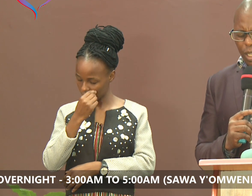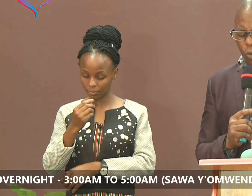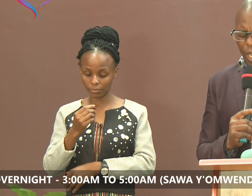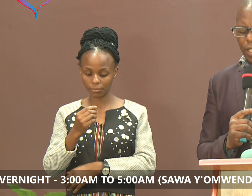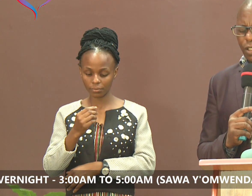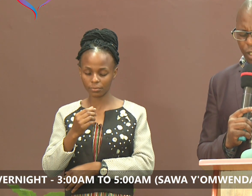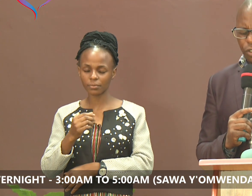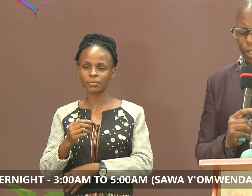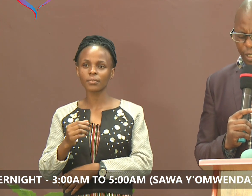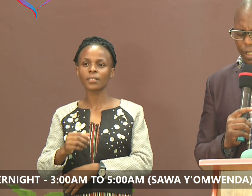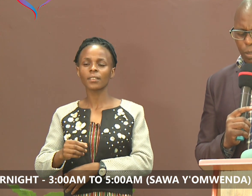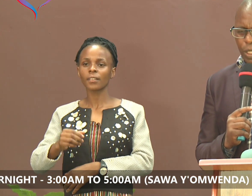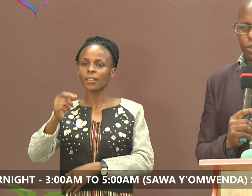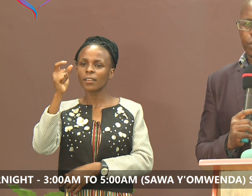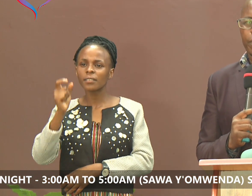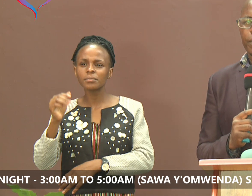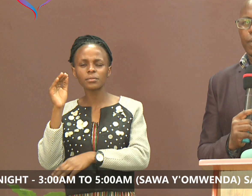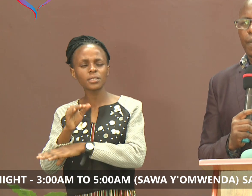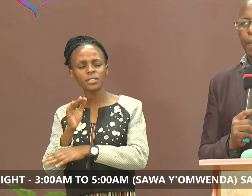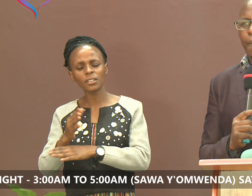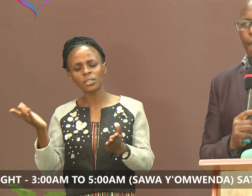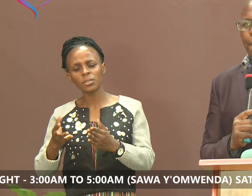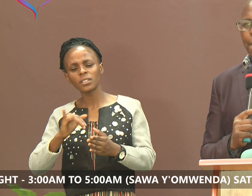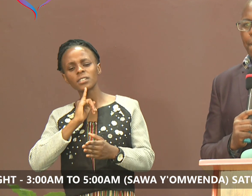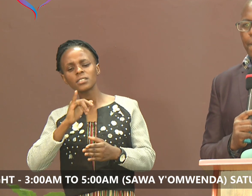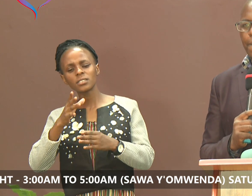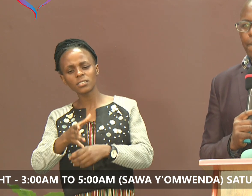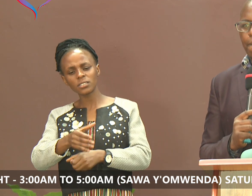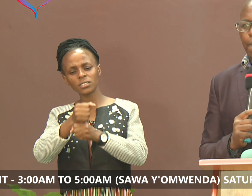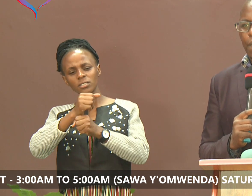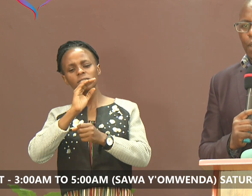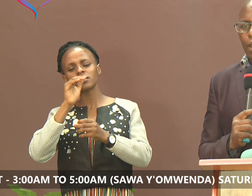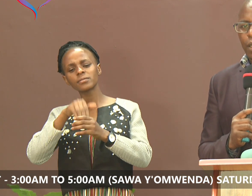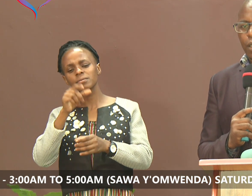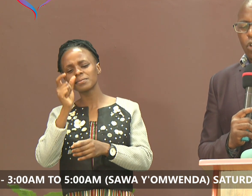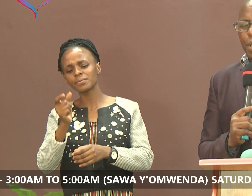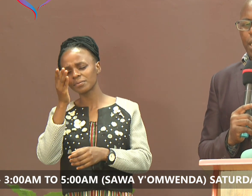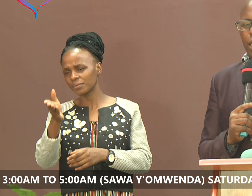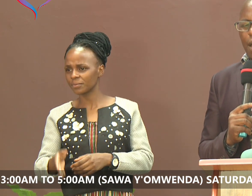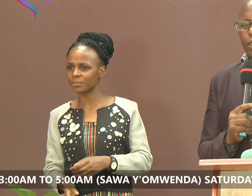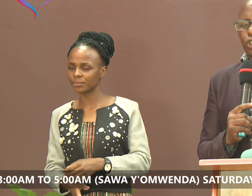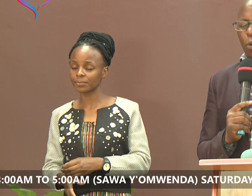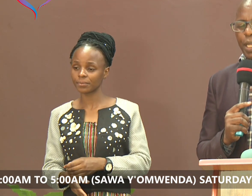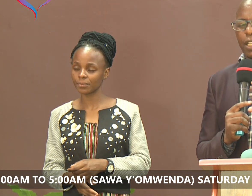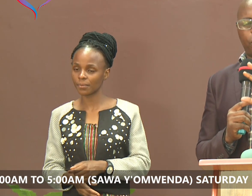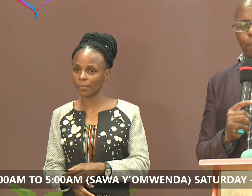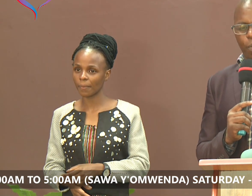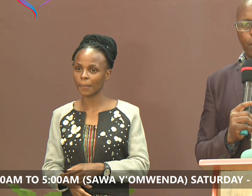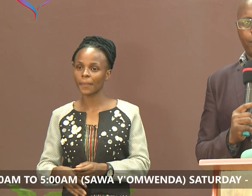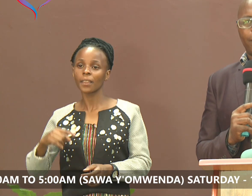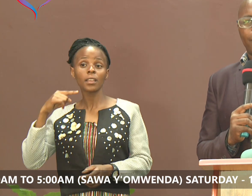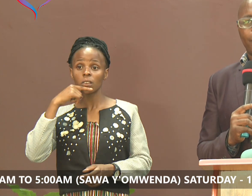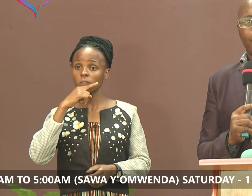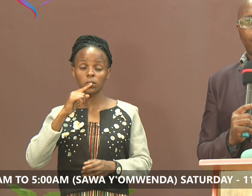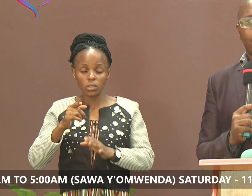questions, where is the trust in this person? Omuntu ne yeebuuza ekibuuzo obwesigwa buli ludda wa mu communicate. Social media is not the